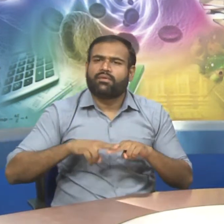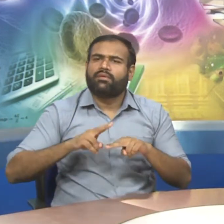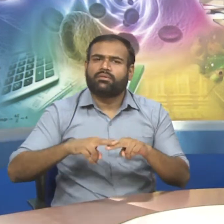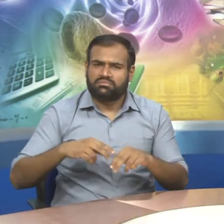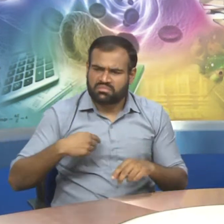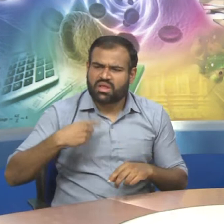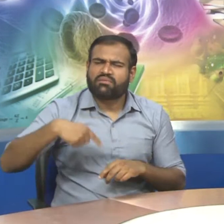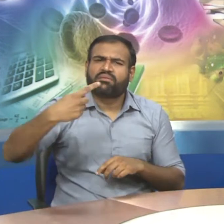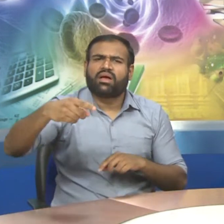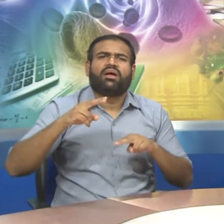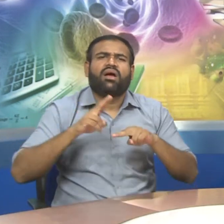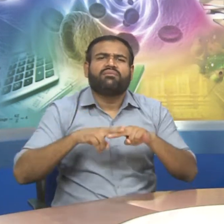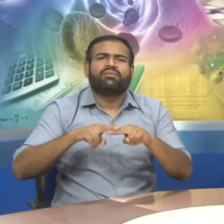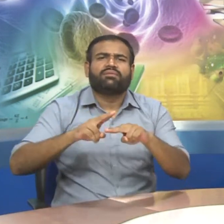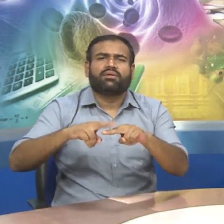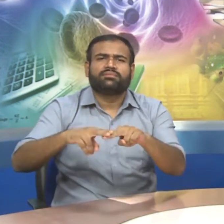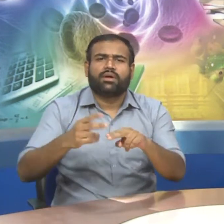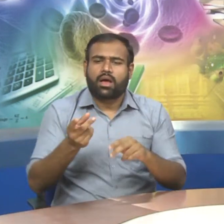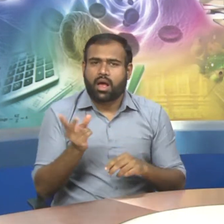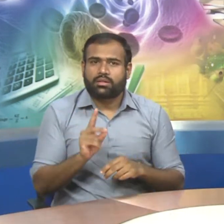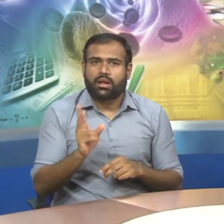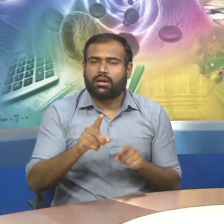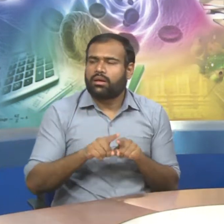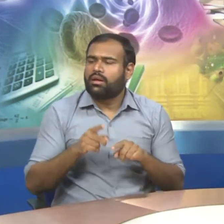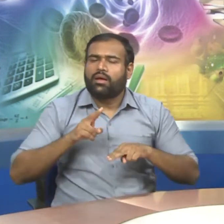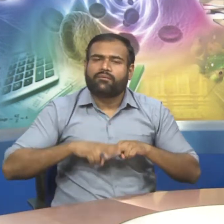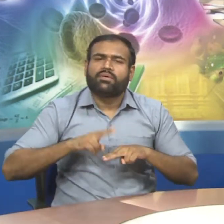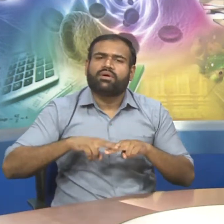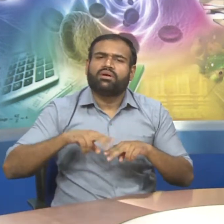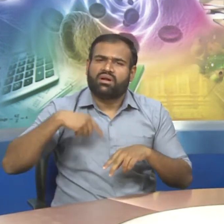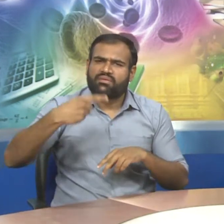So when we sign F again and again, it refers to every Friday.